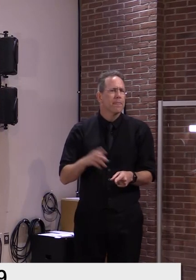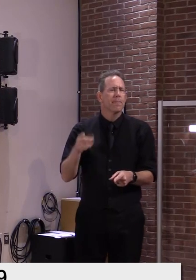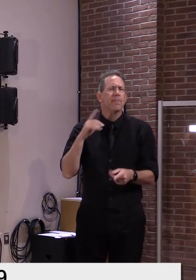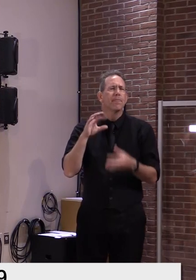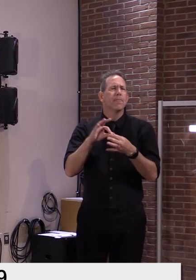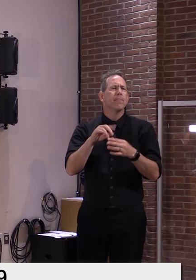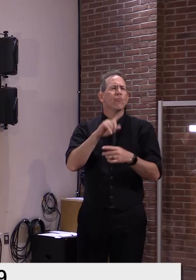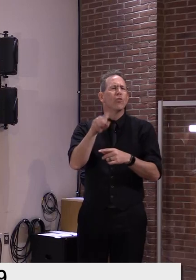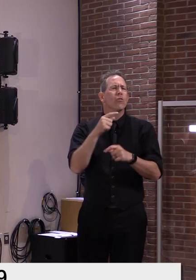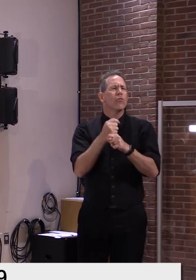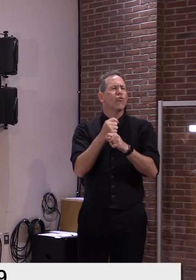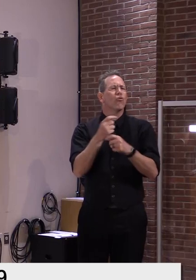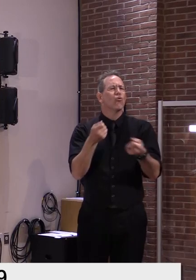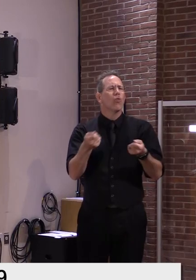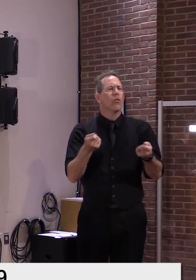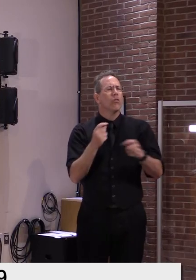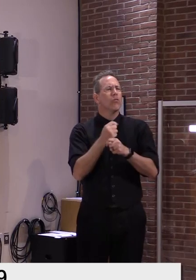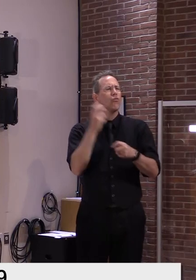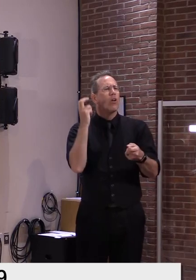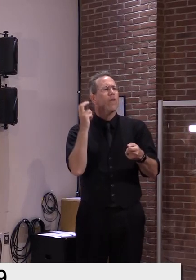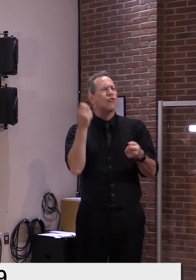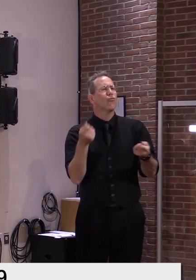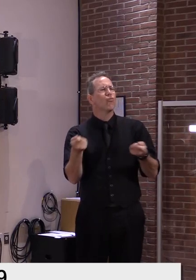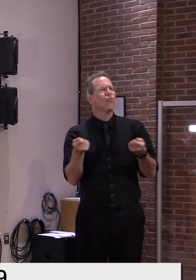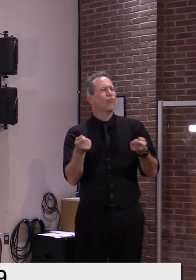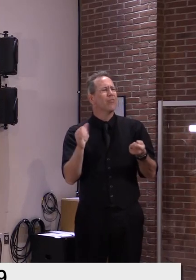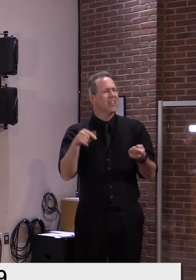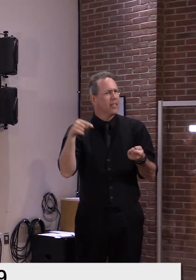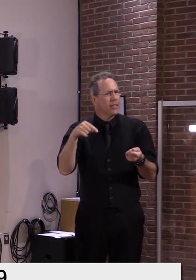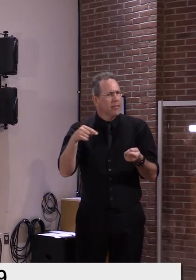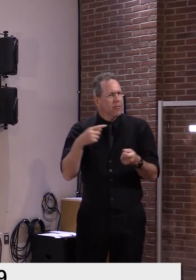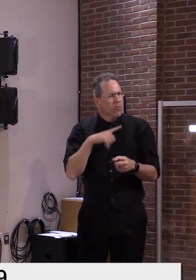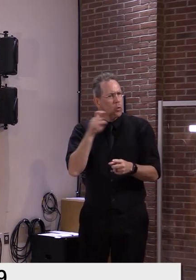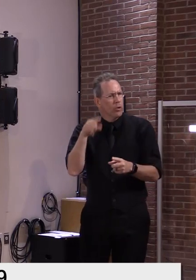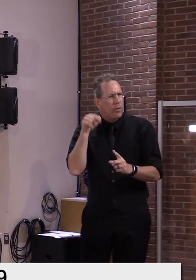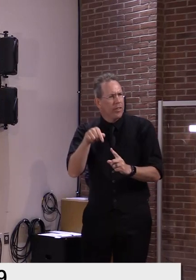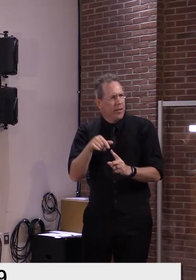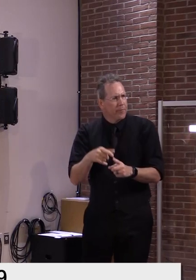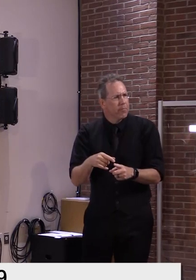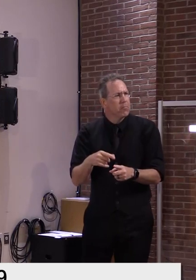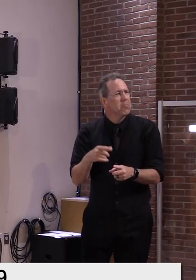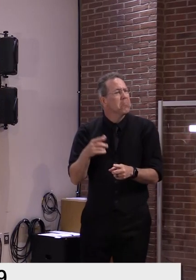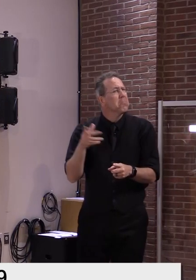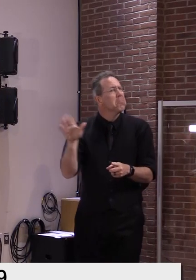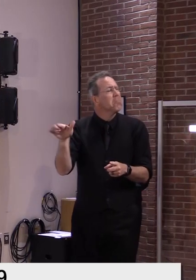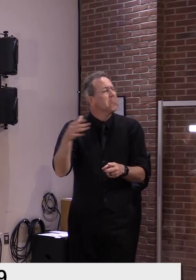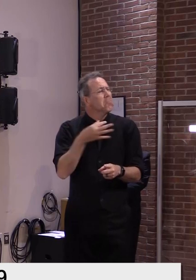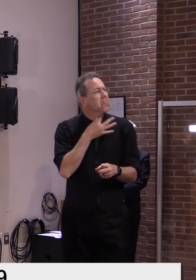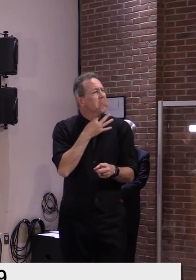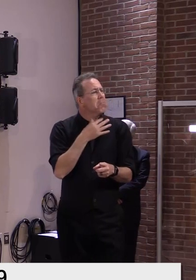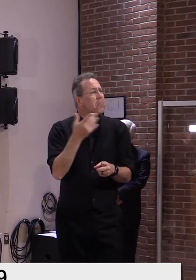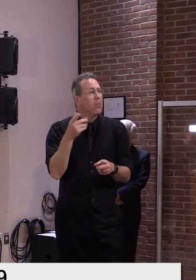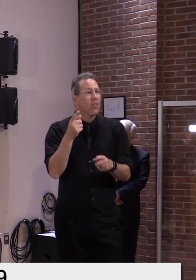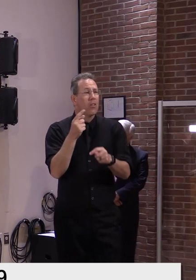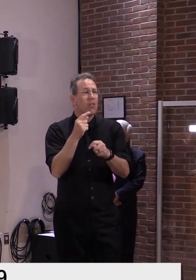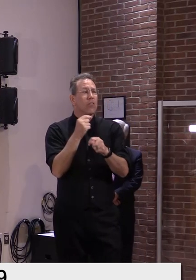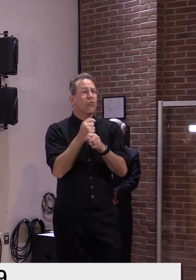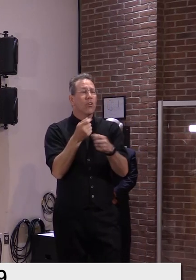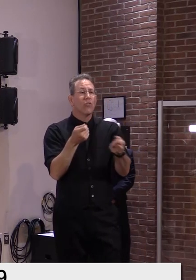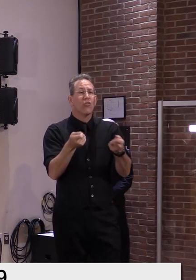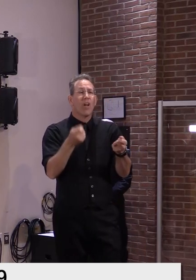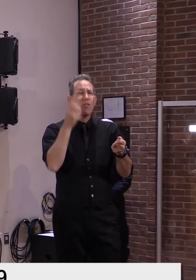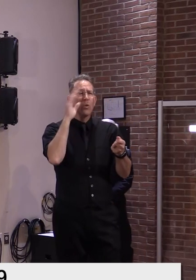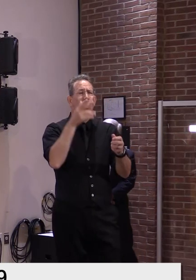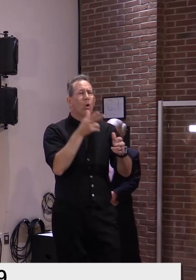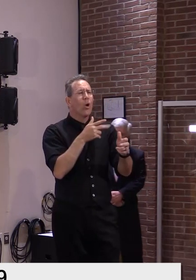the state set up vaccine shots when they're doing their truck inspections by DMV along the interstate rest areas. Seems